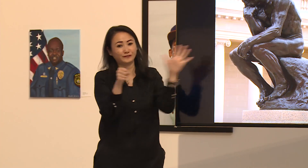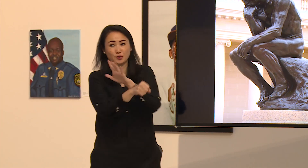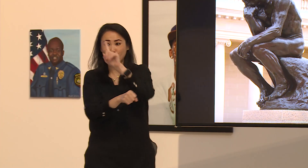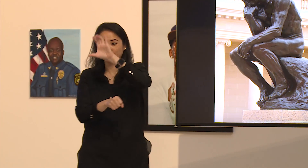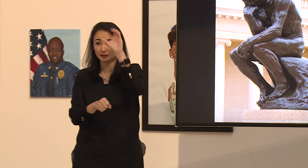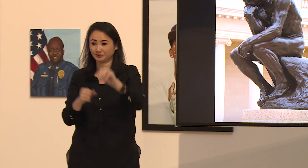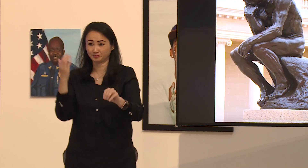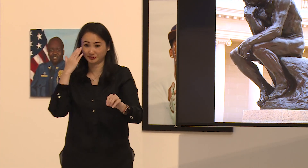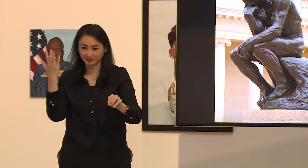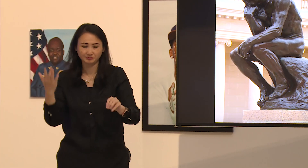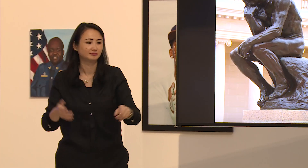concept.